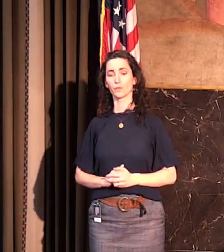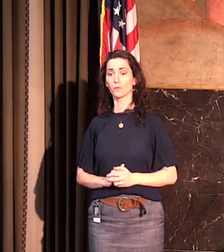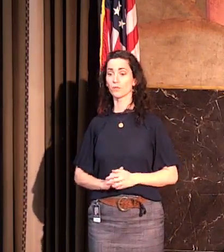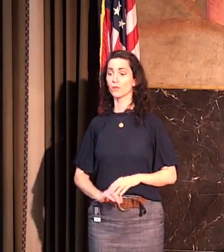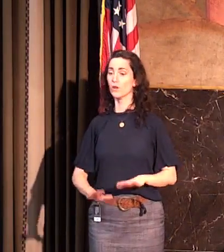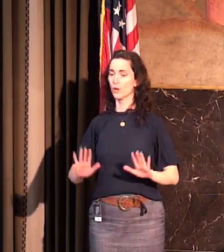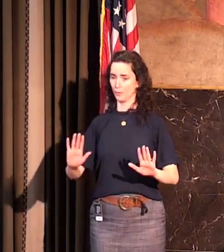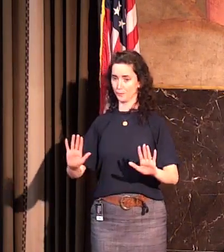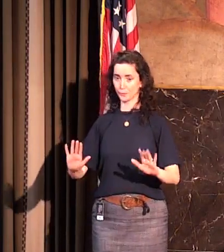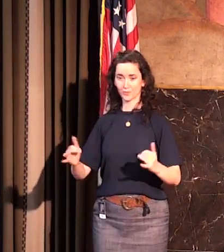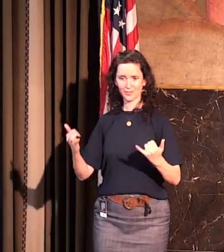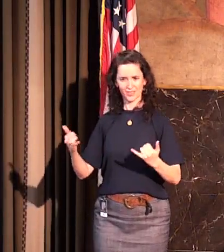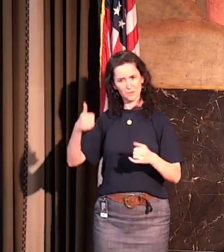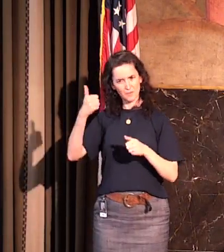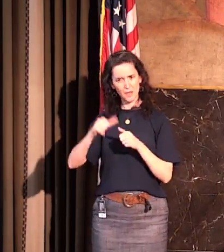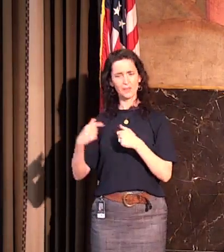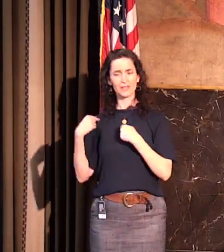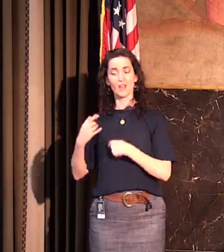surge.